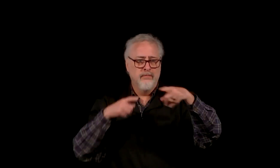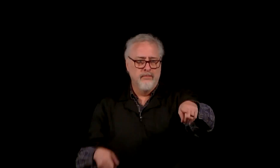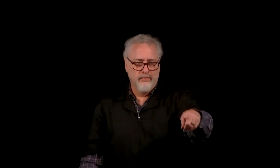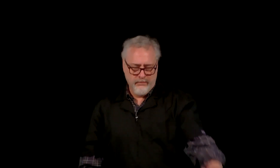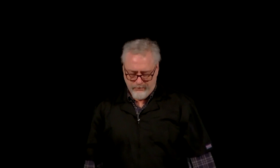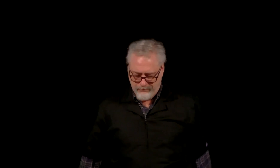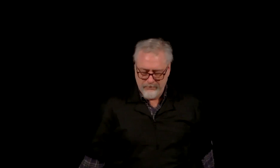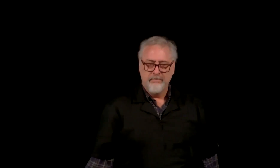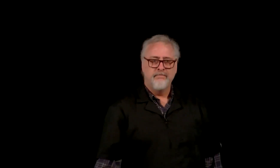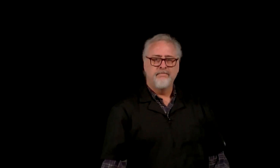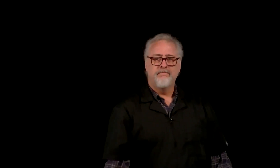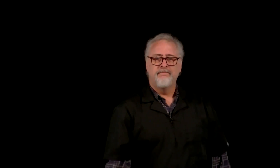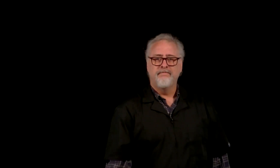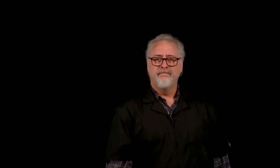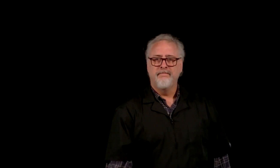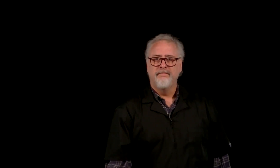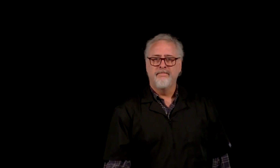John has an announcement. He'd like to come up.